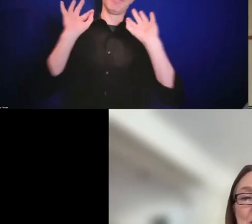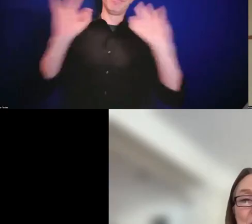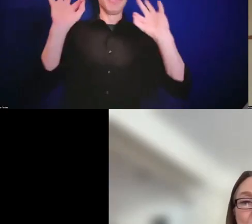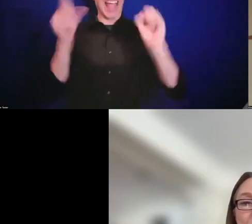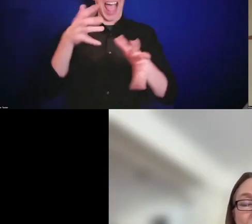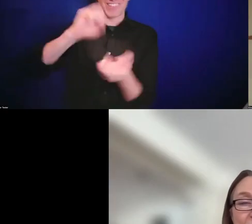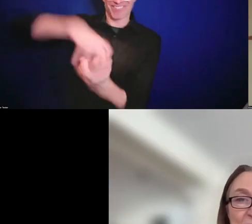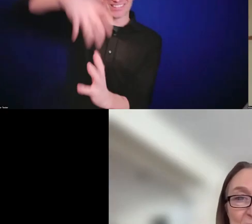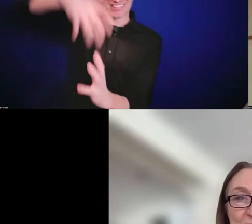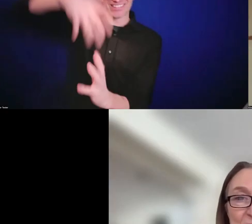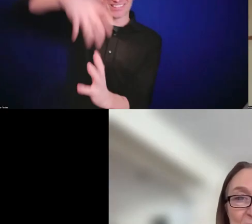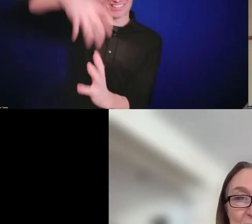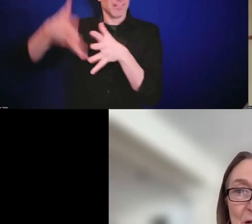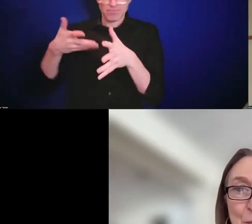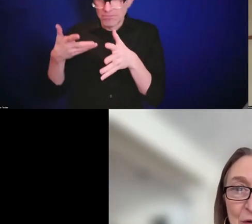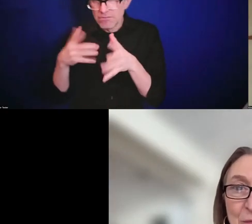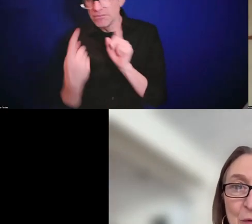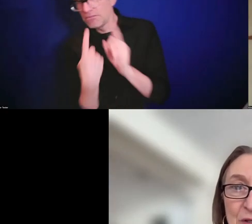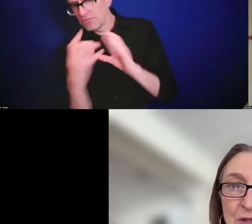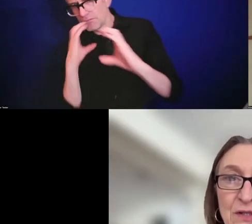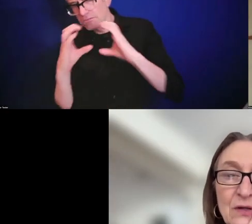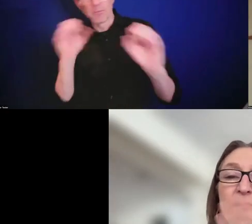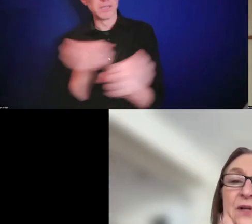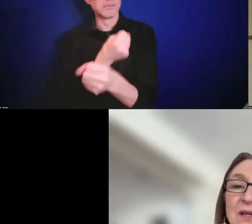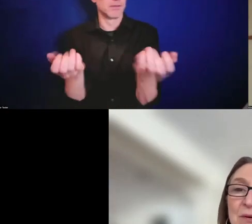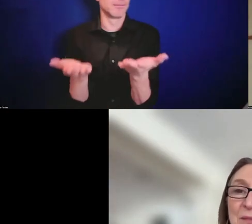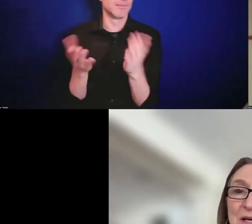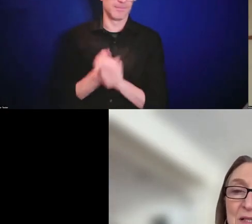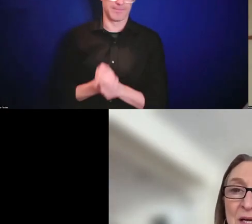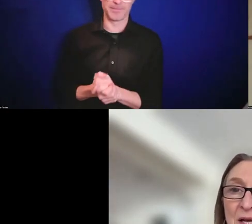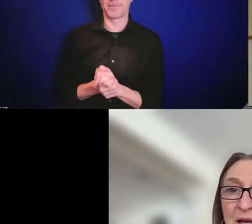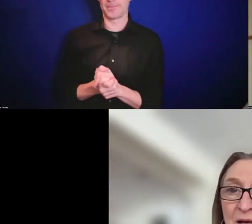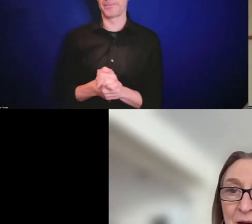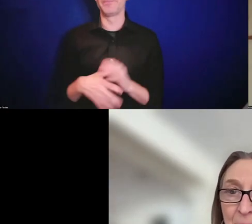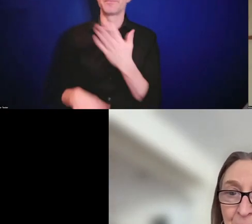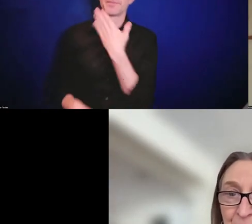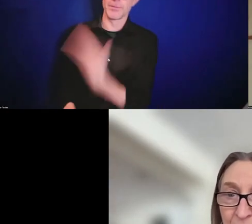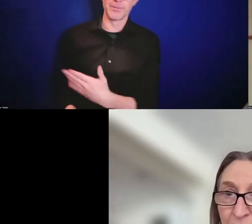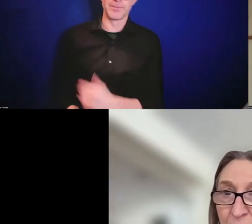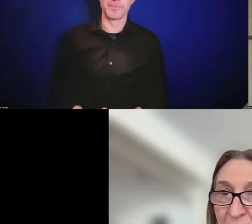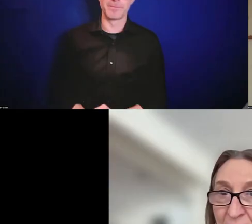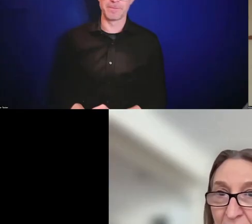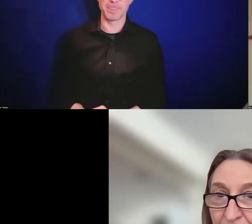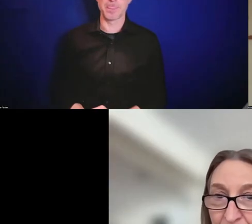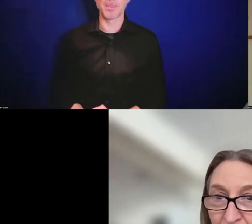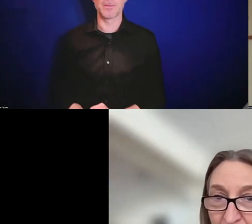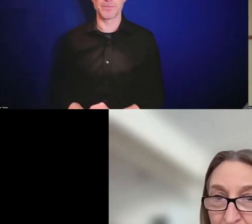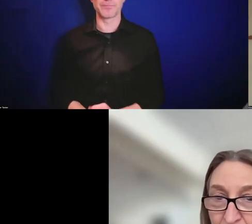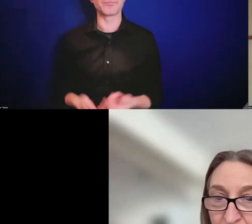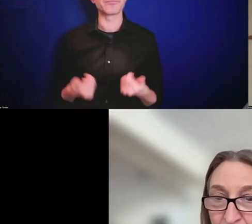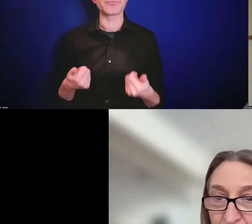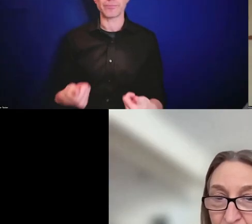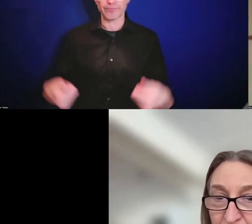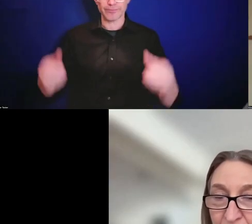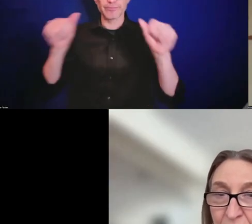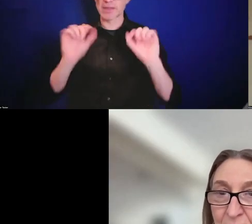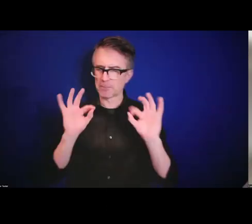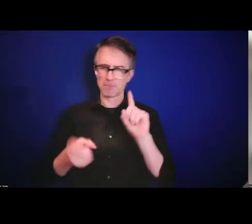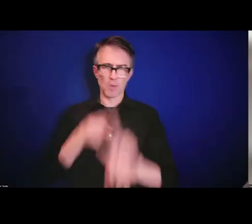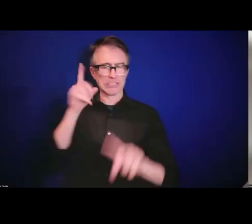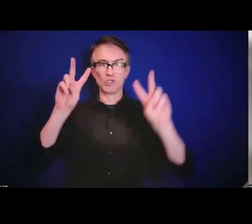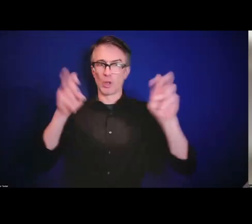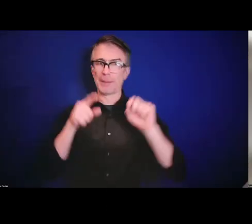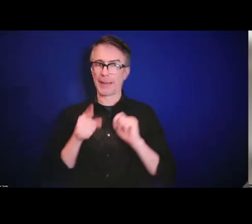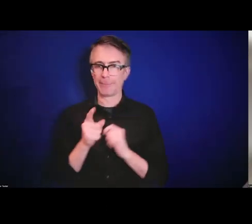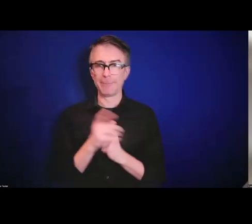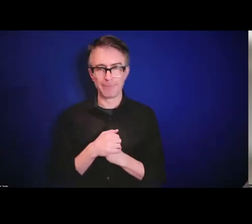Thank you, Elizabeth. Yeah, that's a very important point to keep in mind. Okay, I think I'm continuing